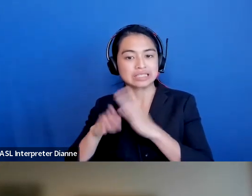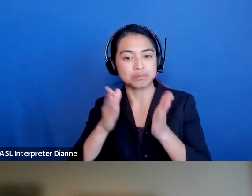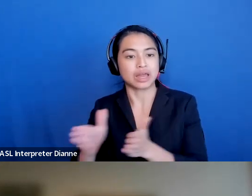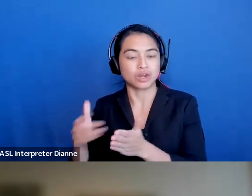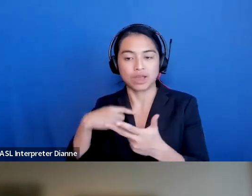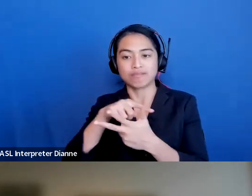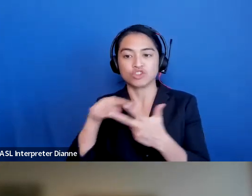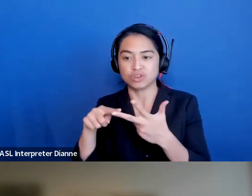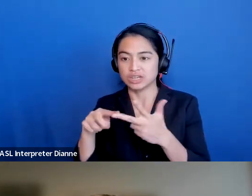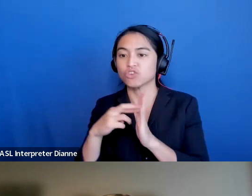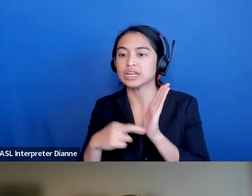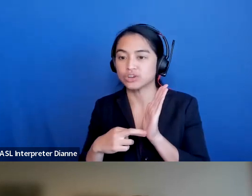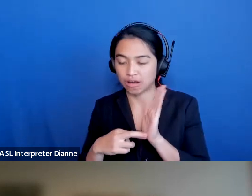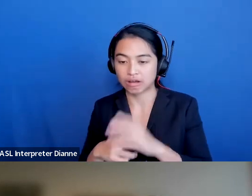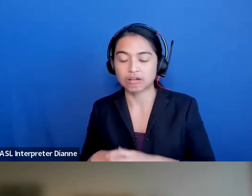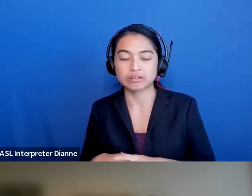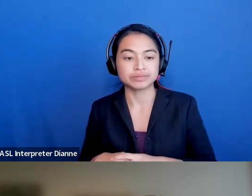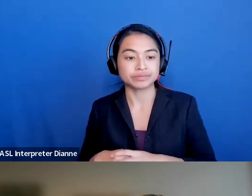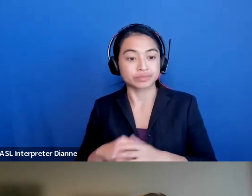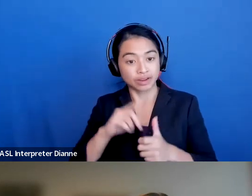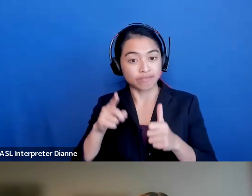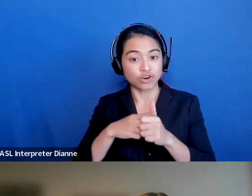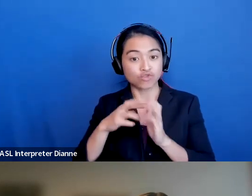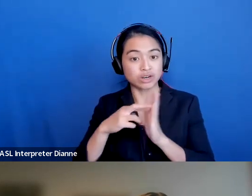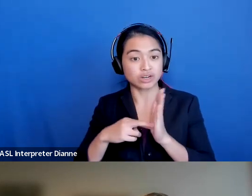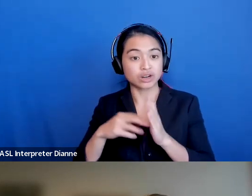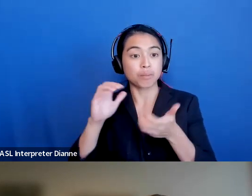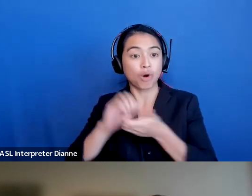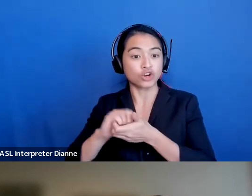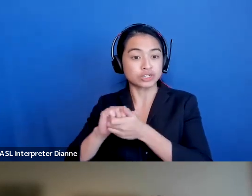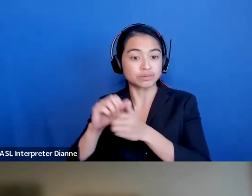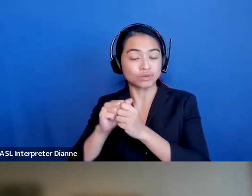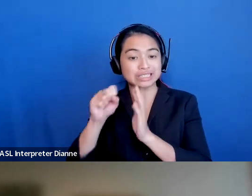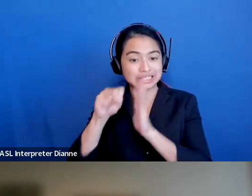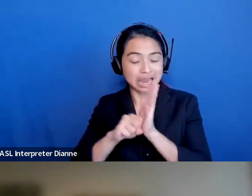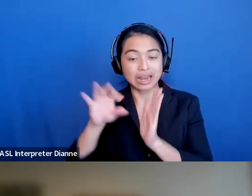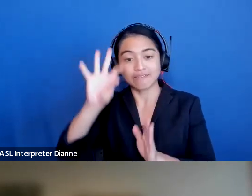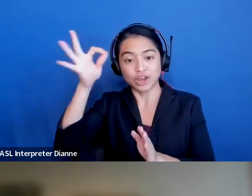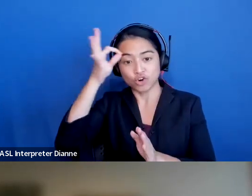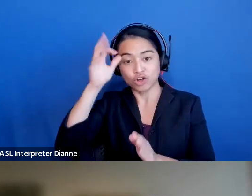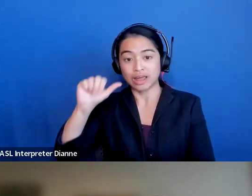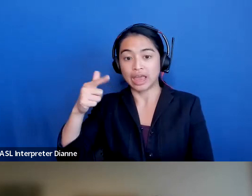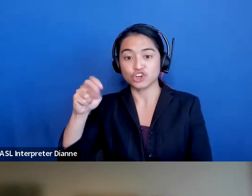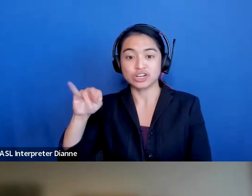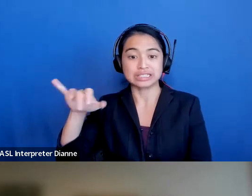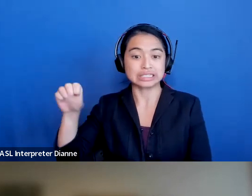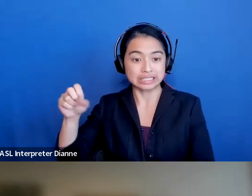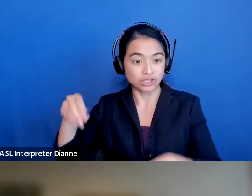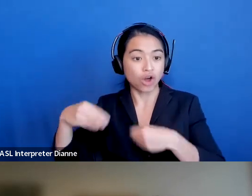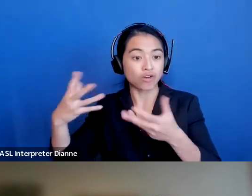criteria. And so the first criteria is partnerships with state and federal agencies offering benefit